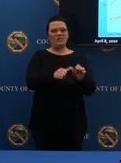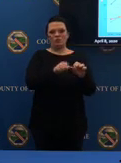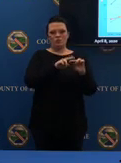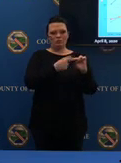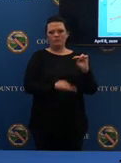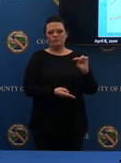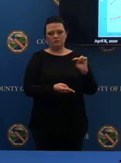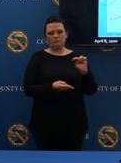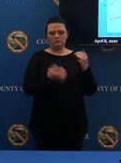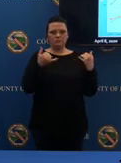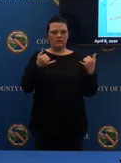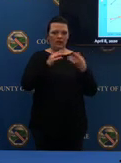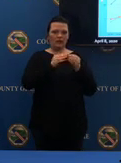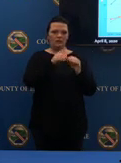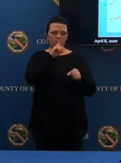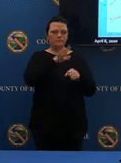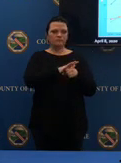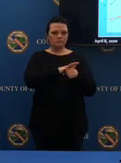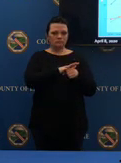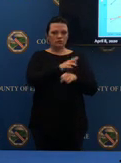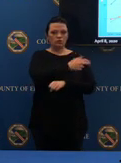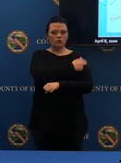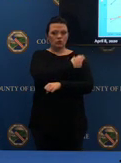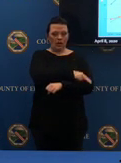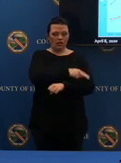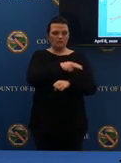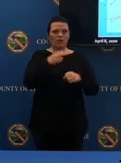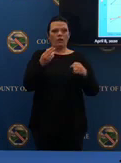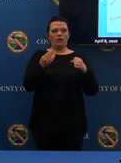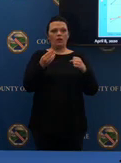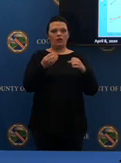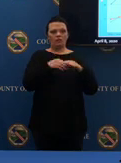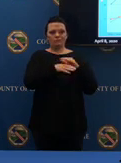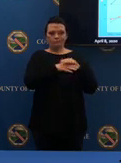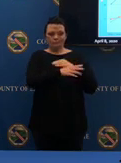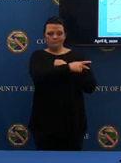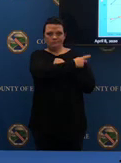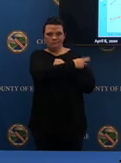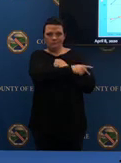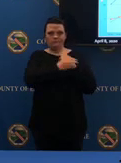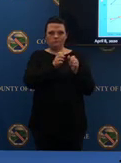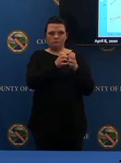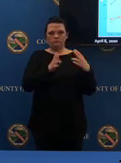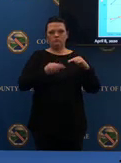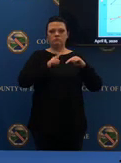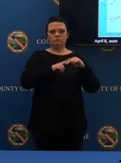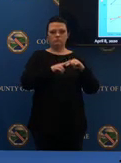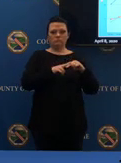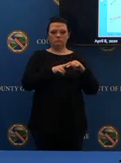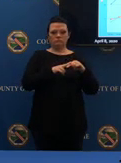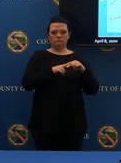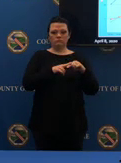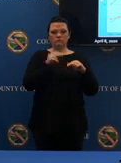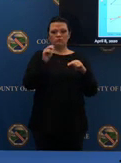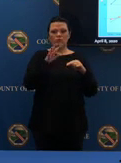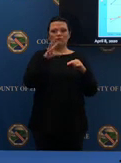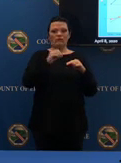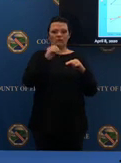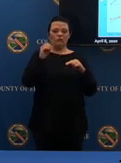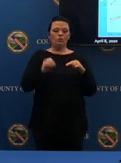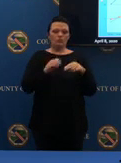that. Hospitalization of patients continue to grow. Approximately 50% of all patients are in the intensive care